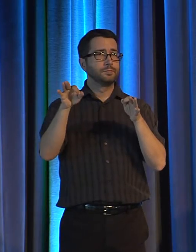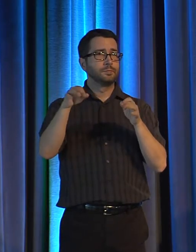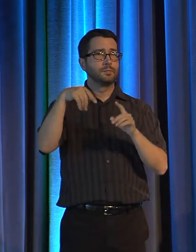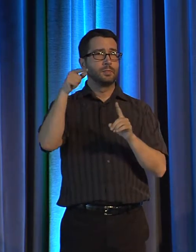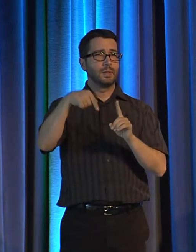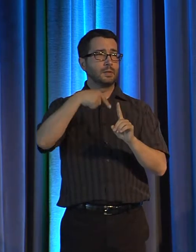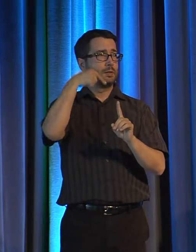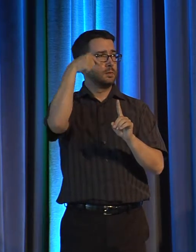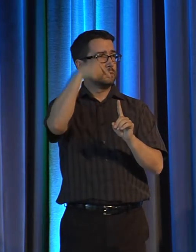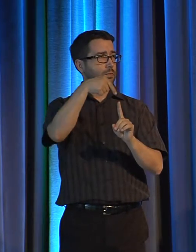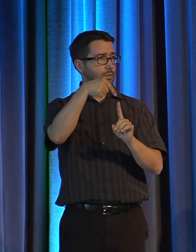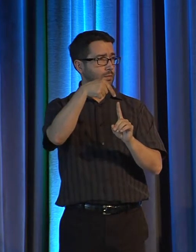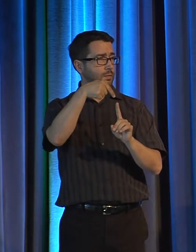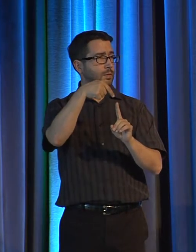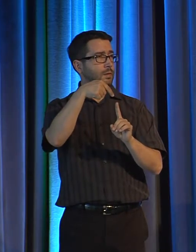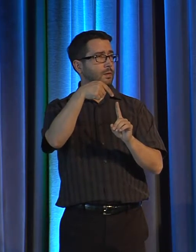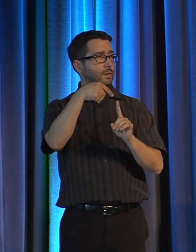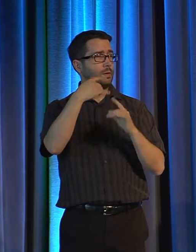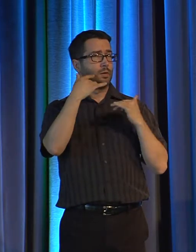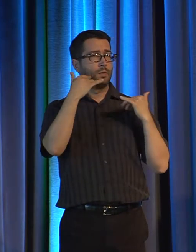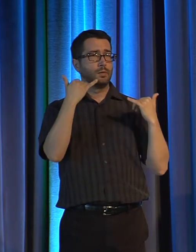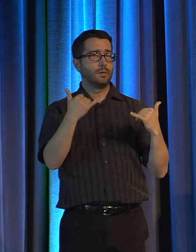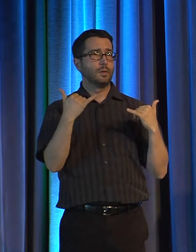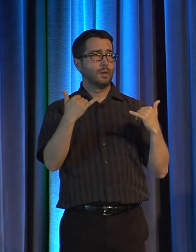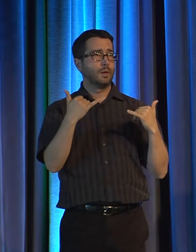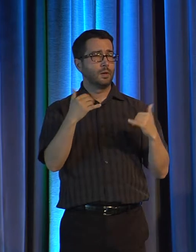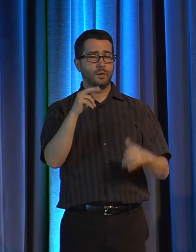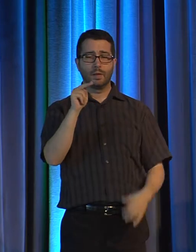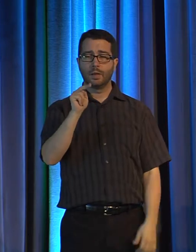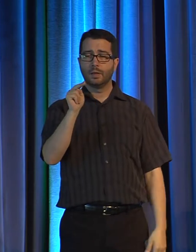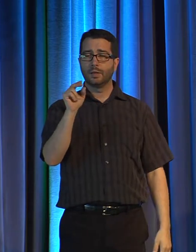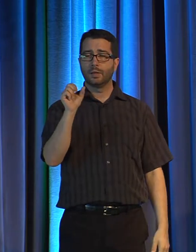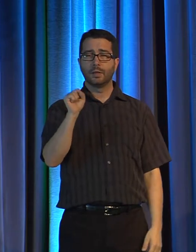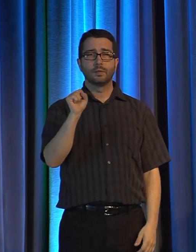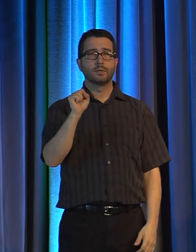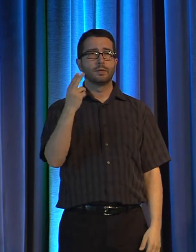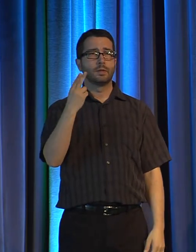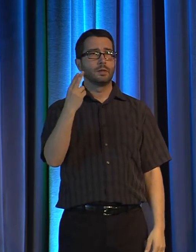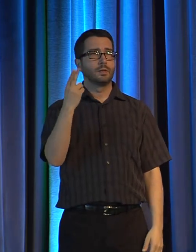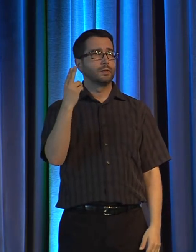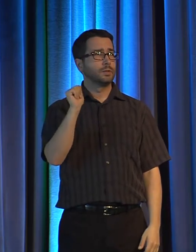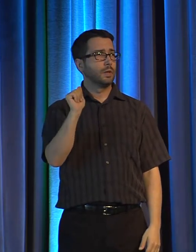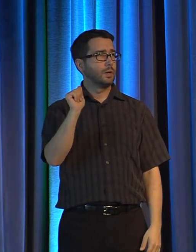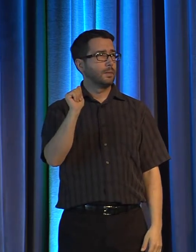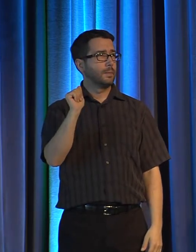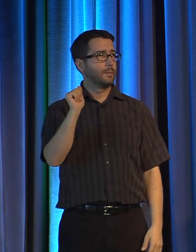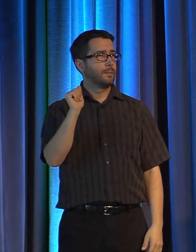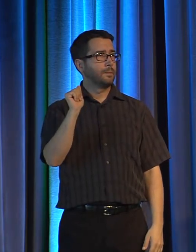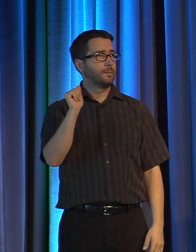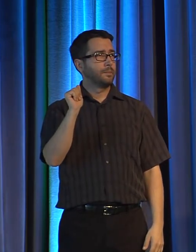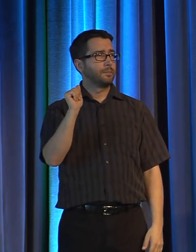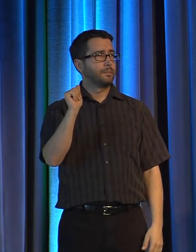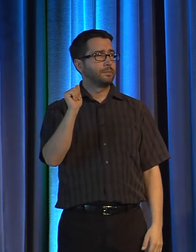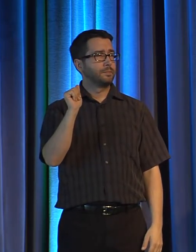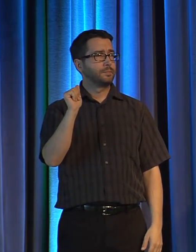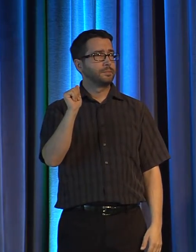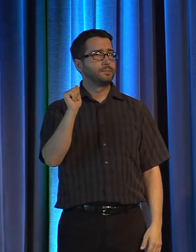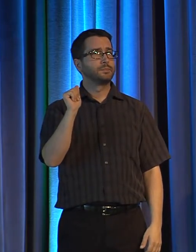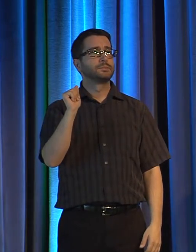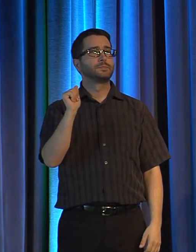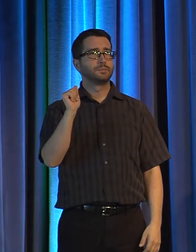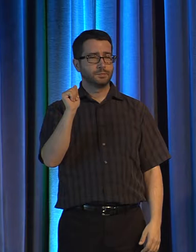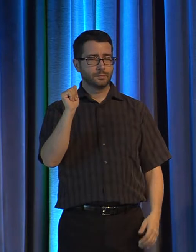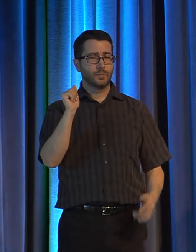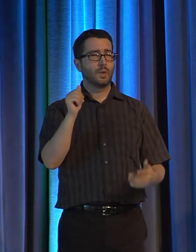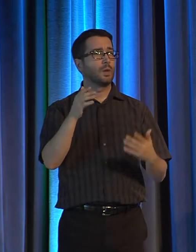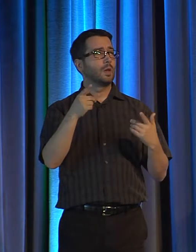point in our life as the NSHA organization. As we all move forward in transforming